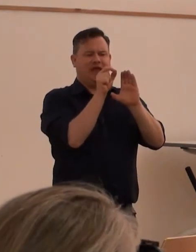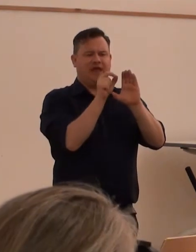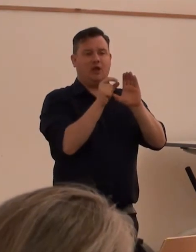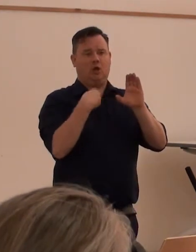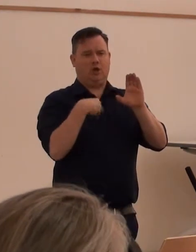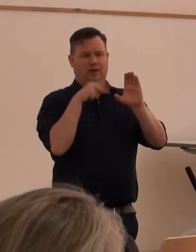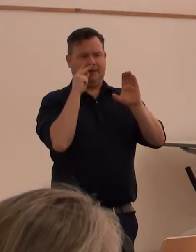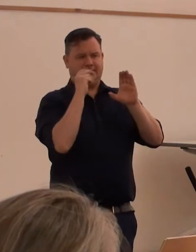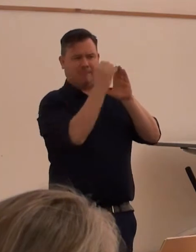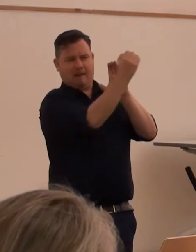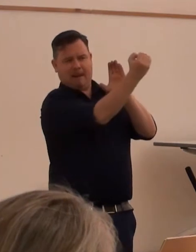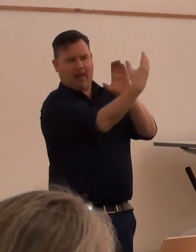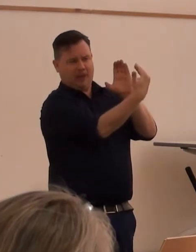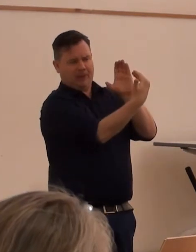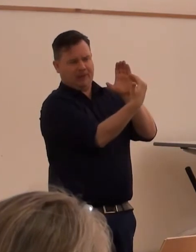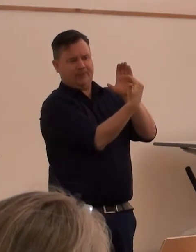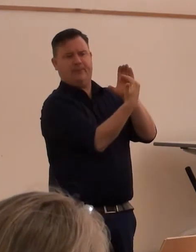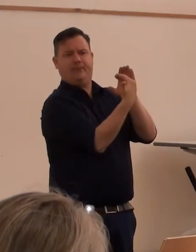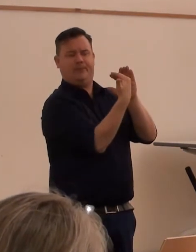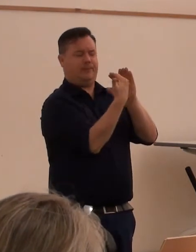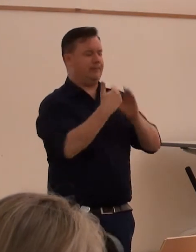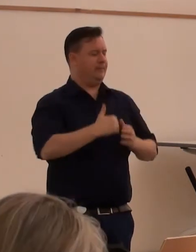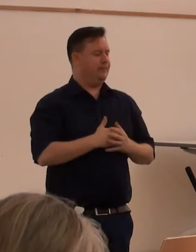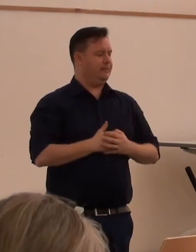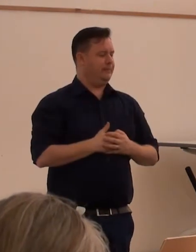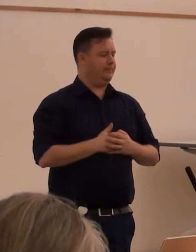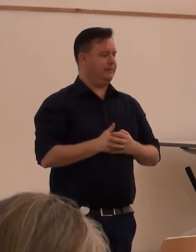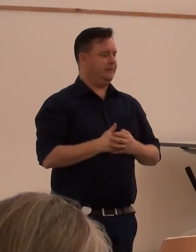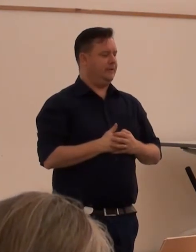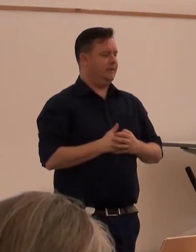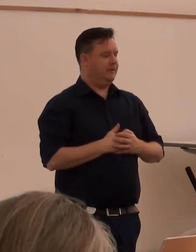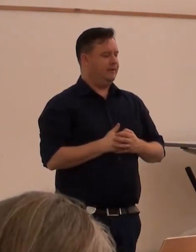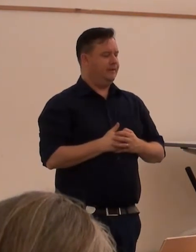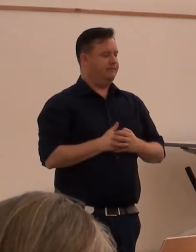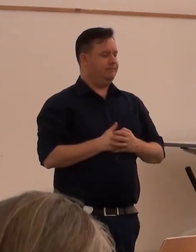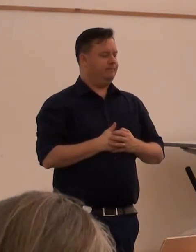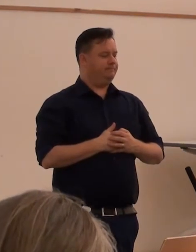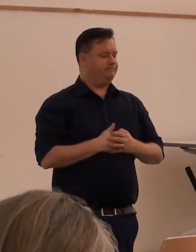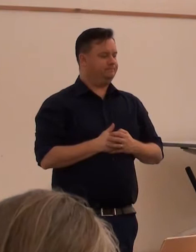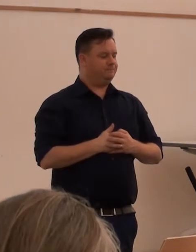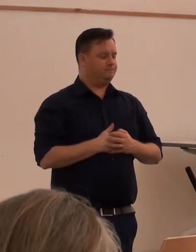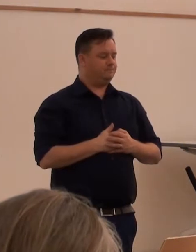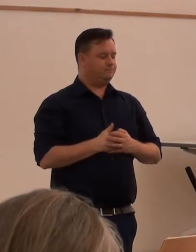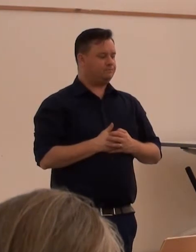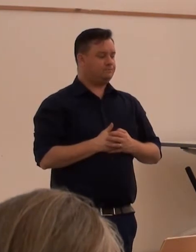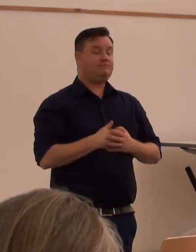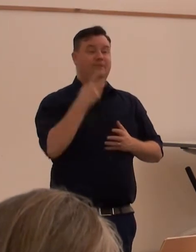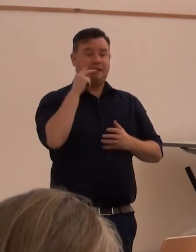milky line that comes through. And when you actually see the marble, it's got very faint veins in it,